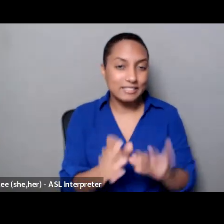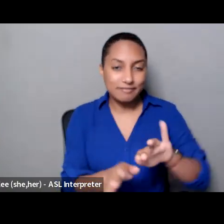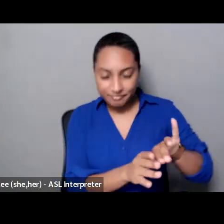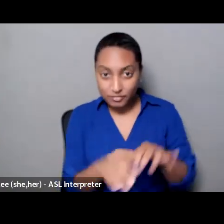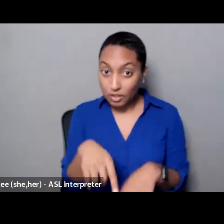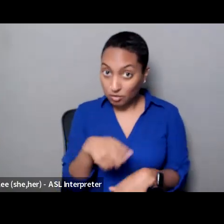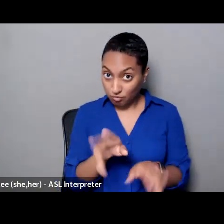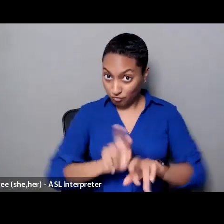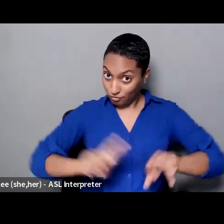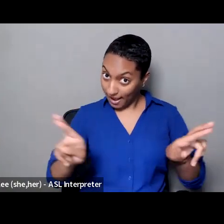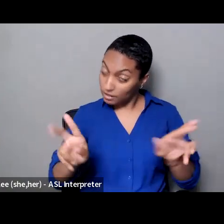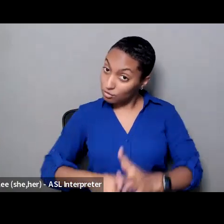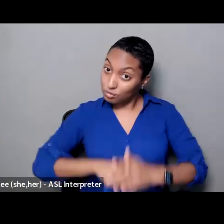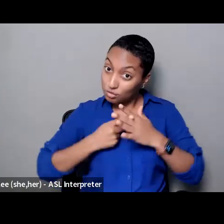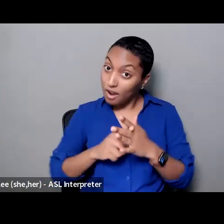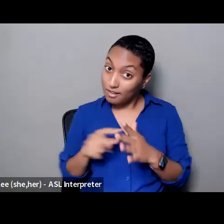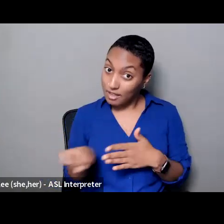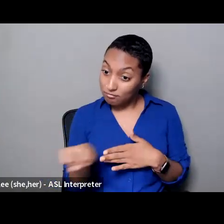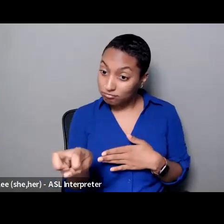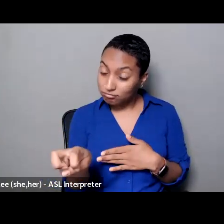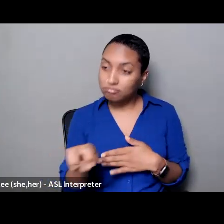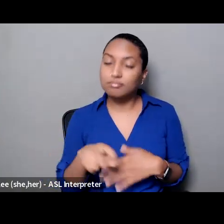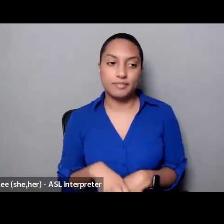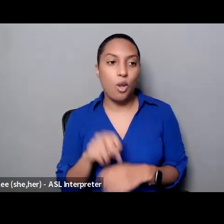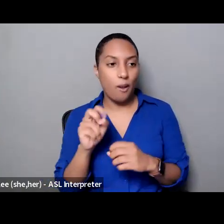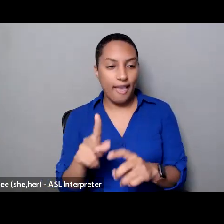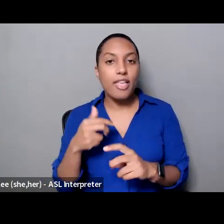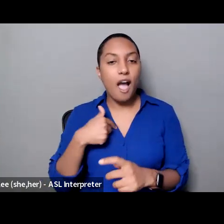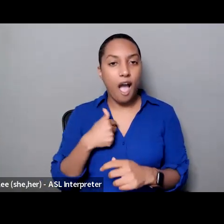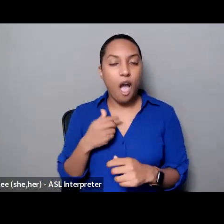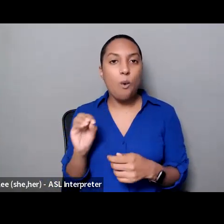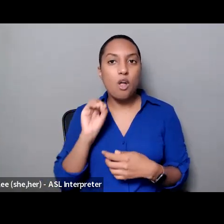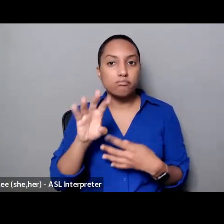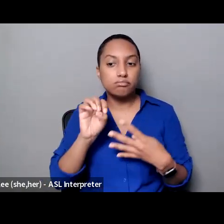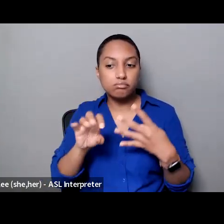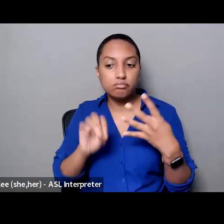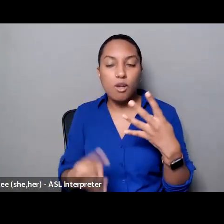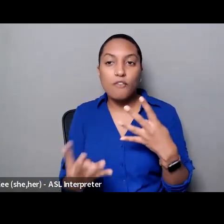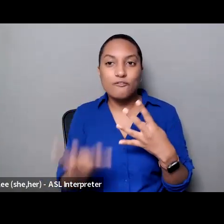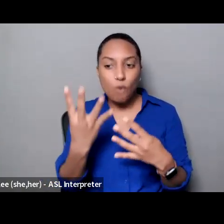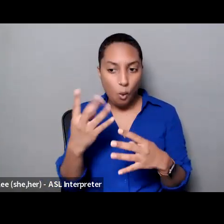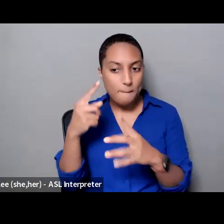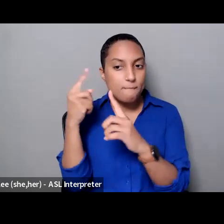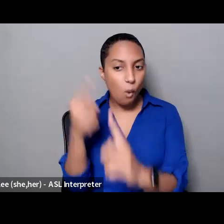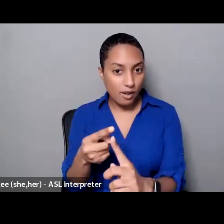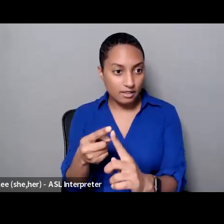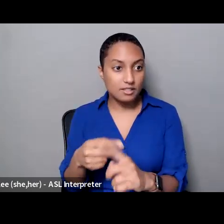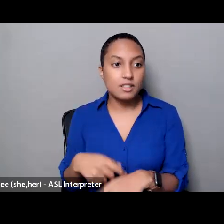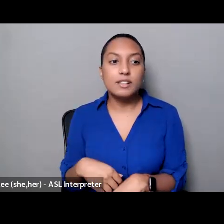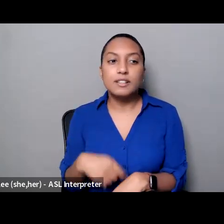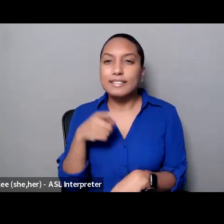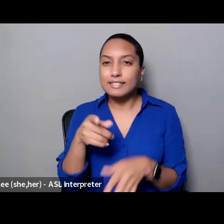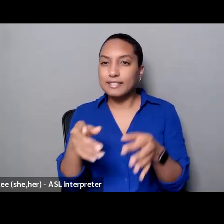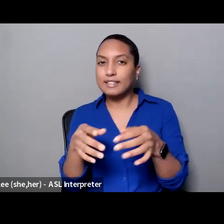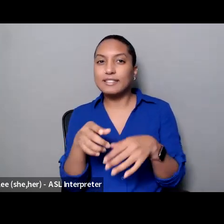offer these 4 points as a way to address the issue. And if this was a graphic, it would really be